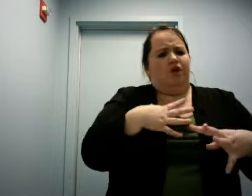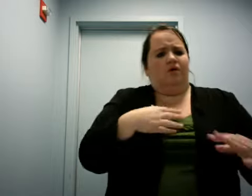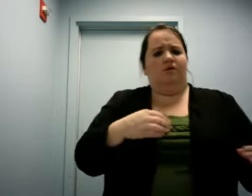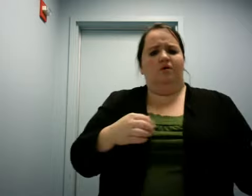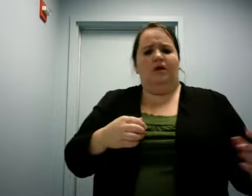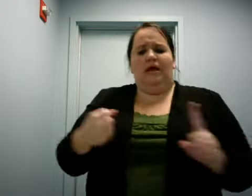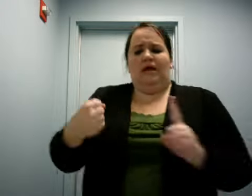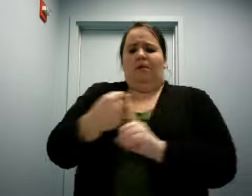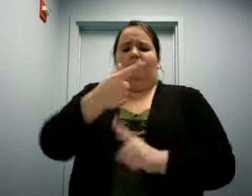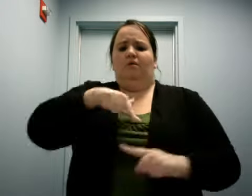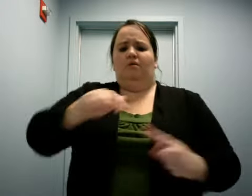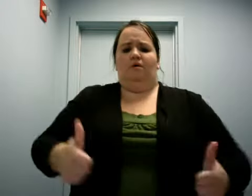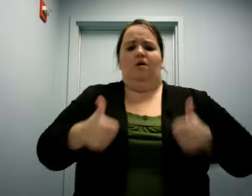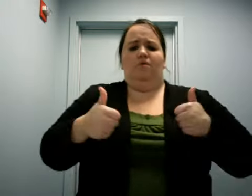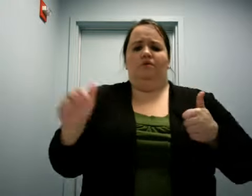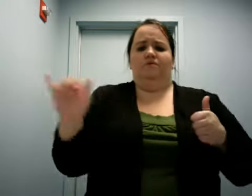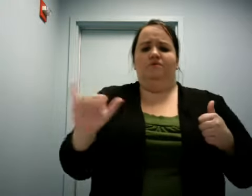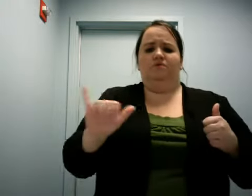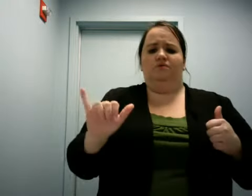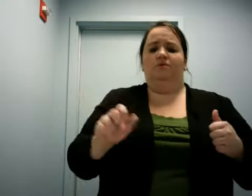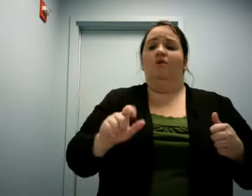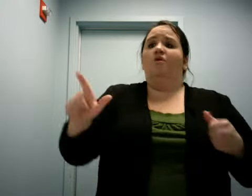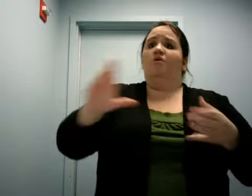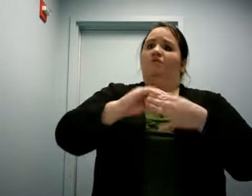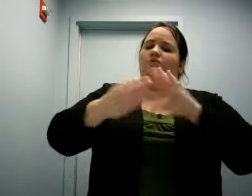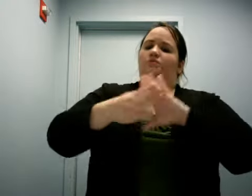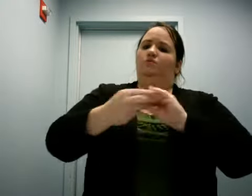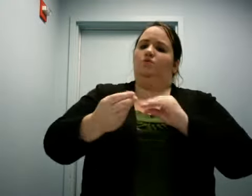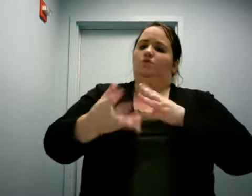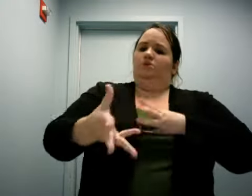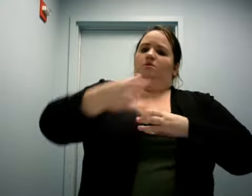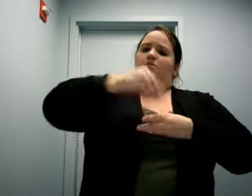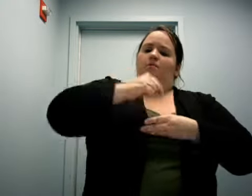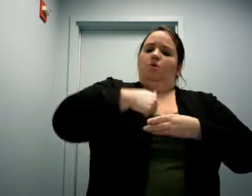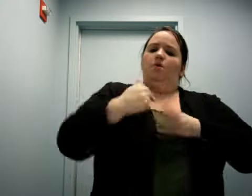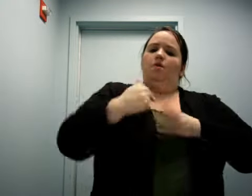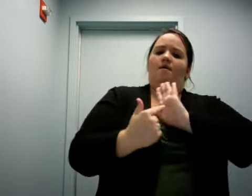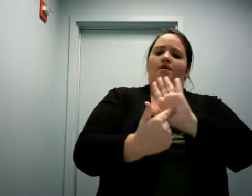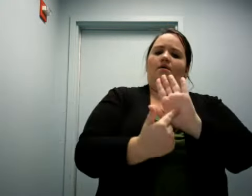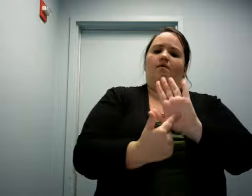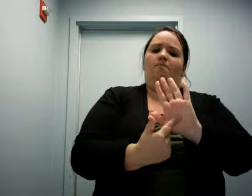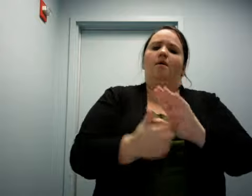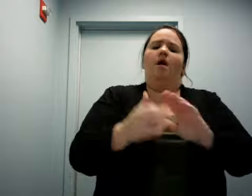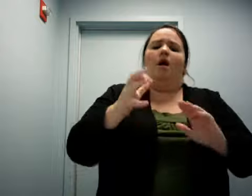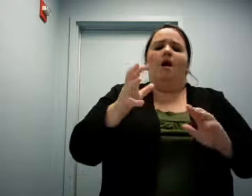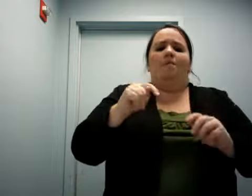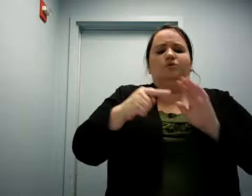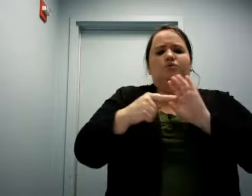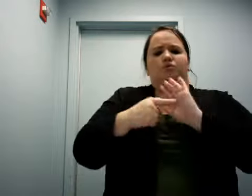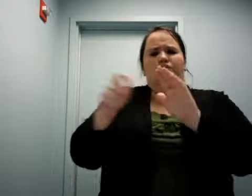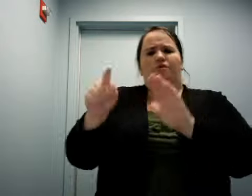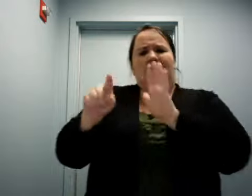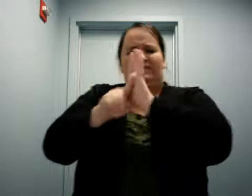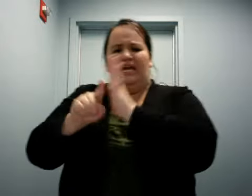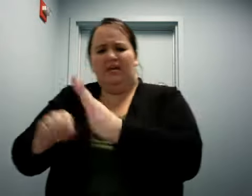All of these stories make me who I am. But to insist on only these negative stories is to flatten my